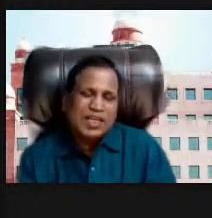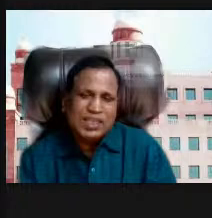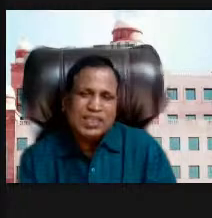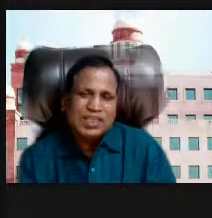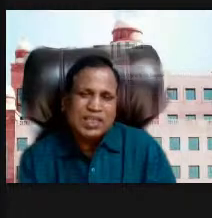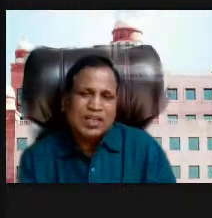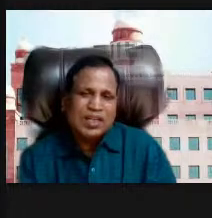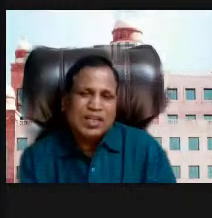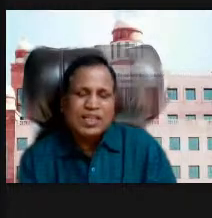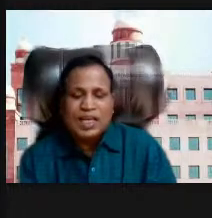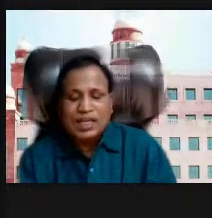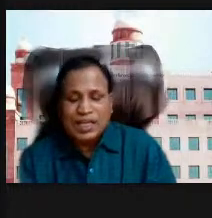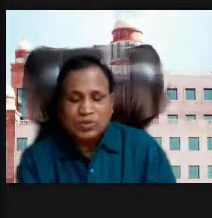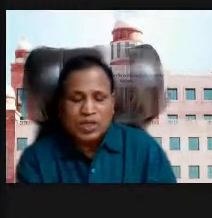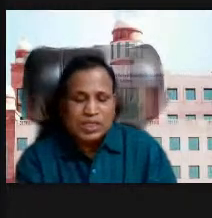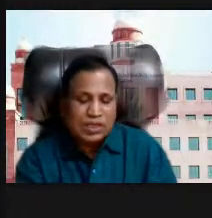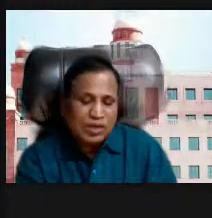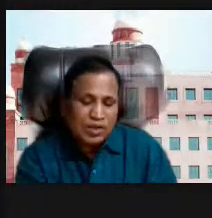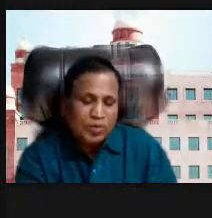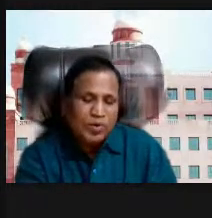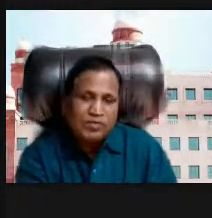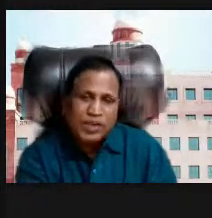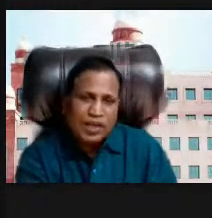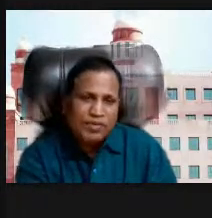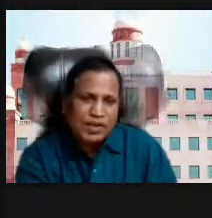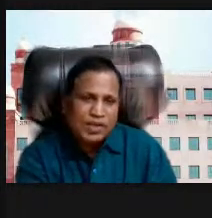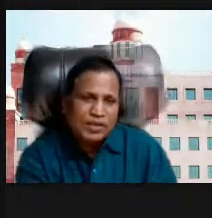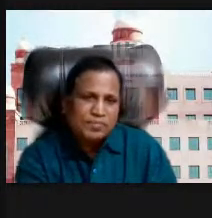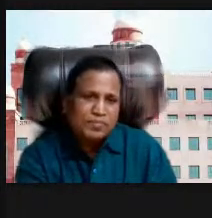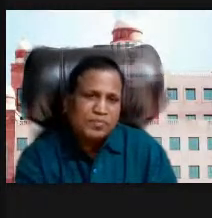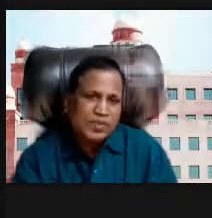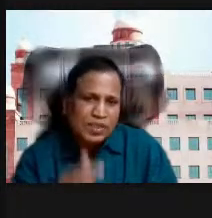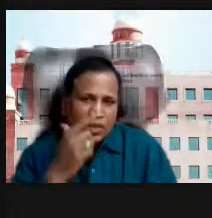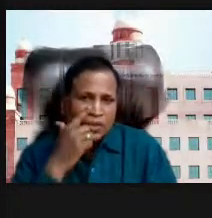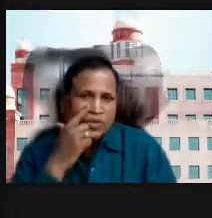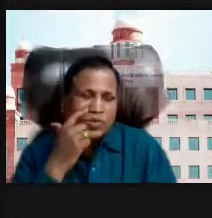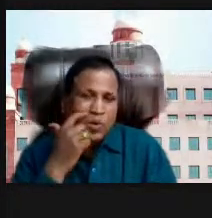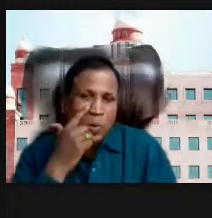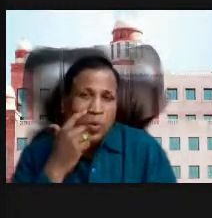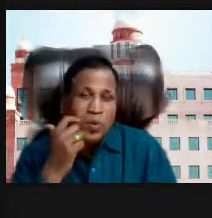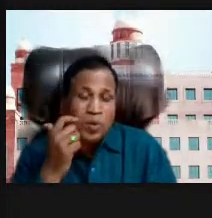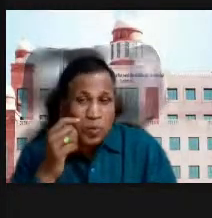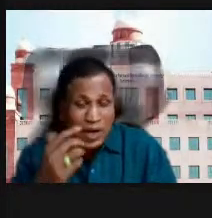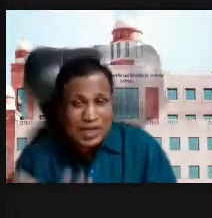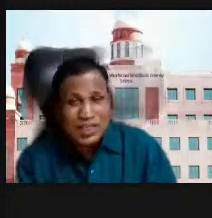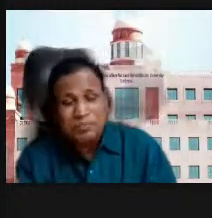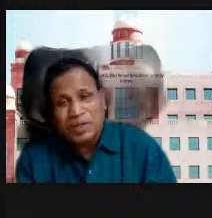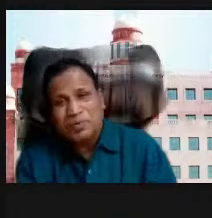literacy skill, their education will be affected. So, what they